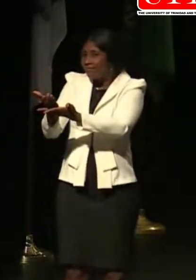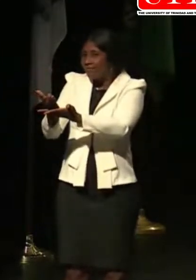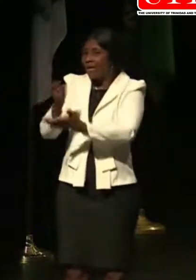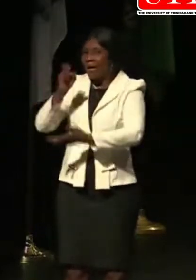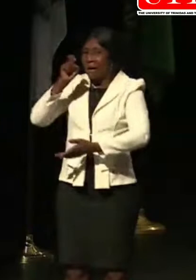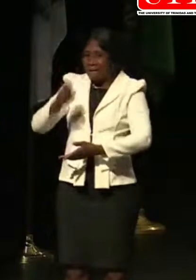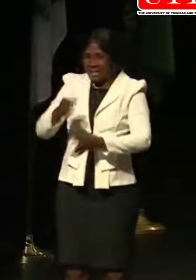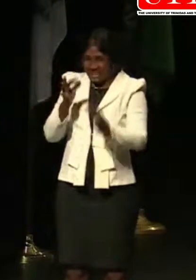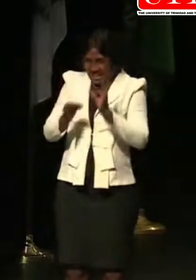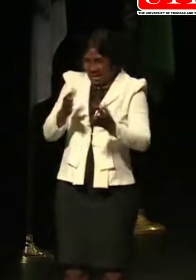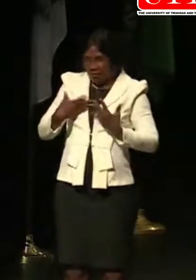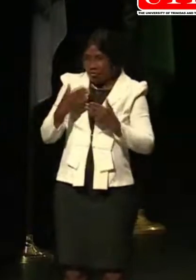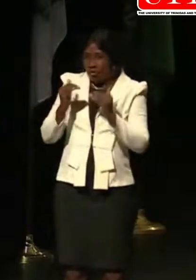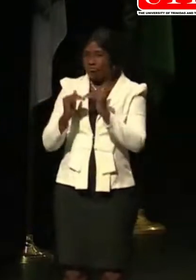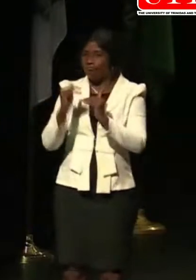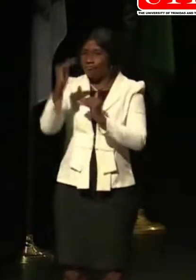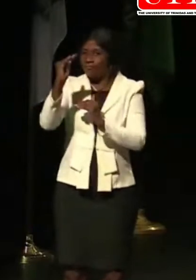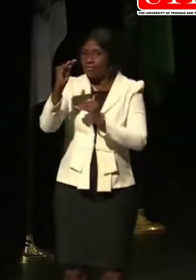a better consciousness.